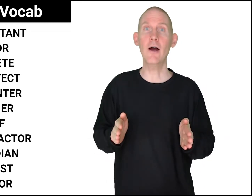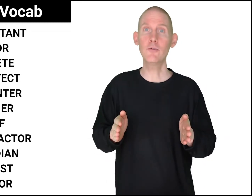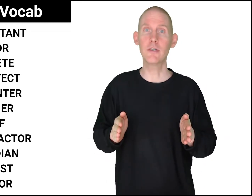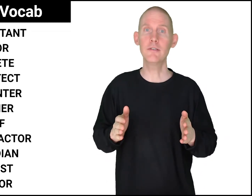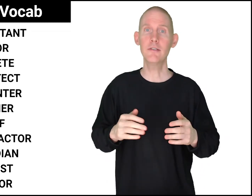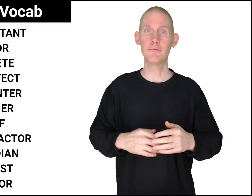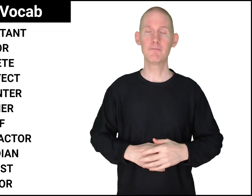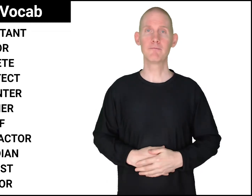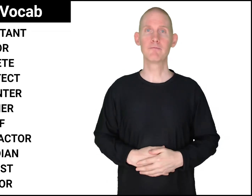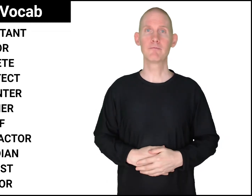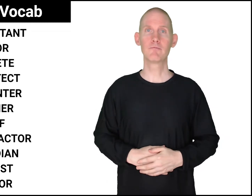accountant,